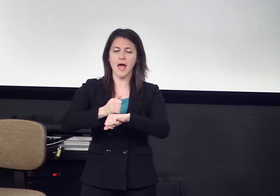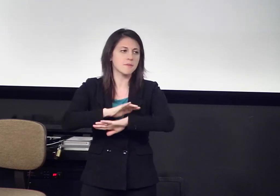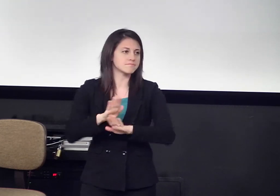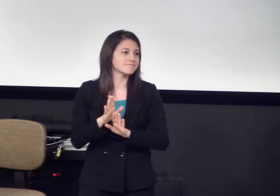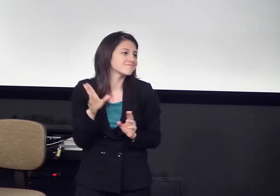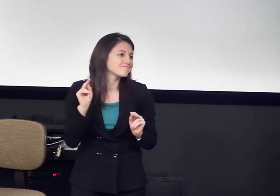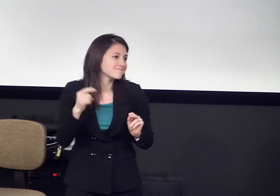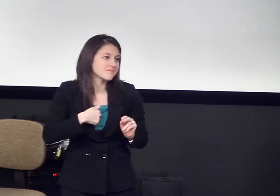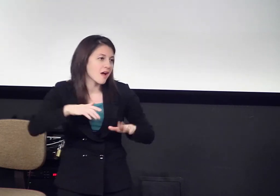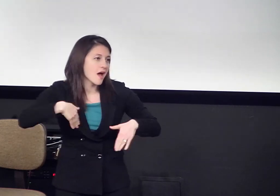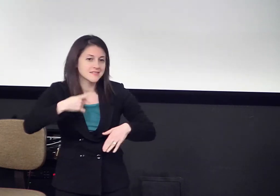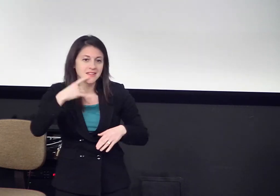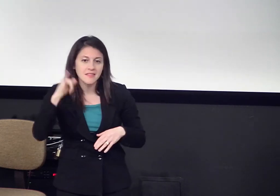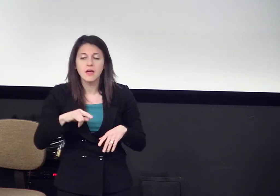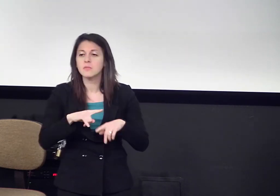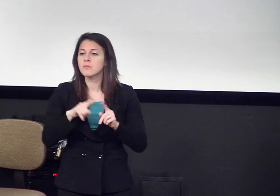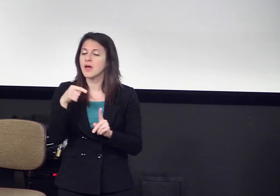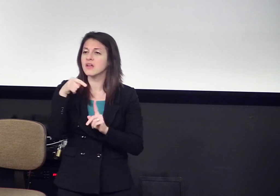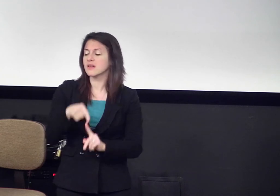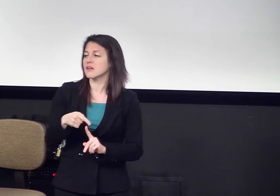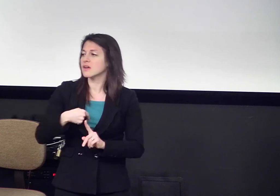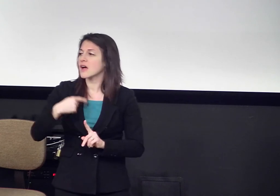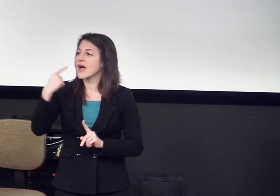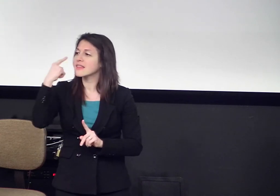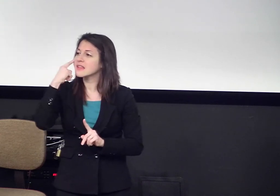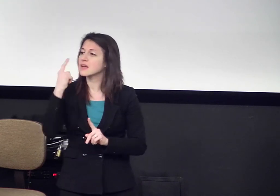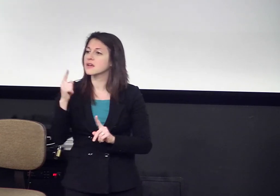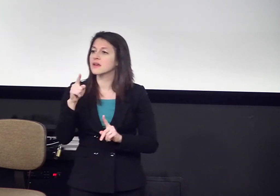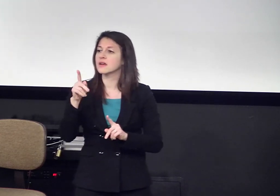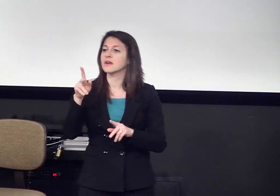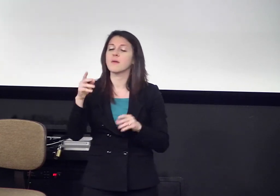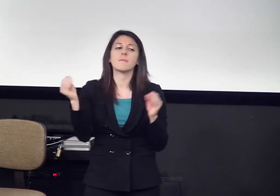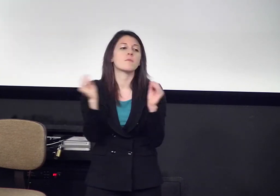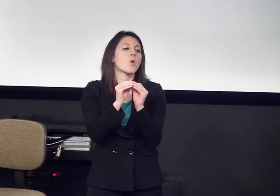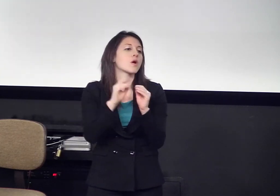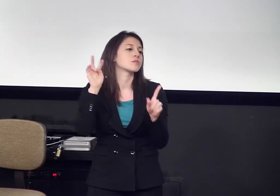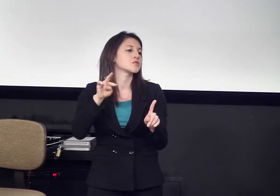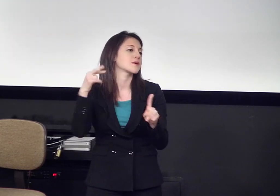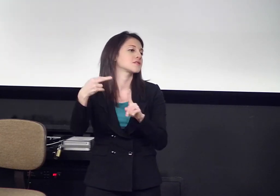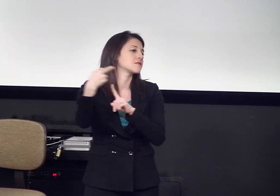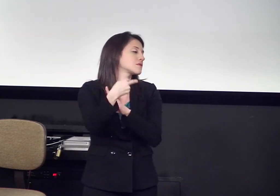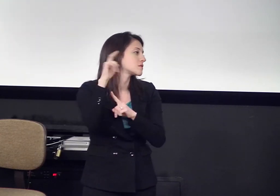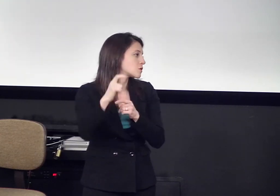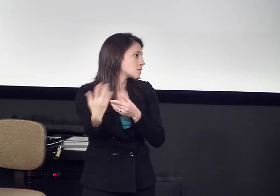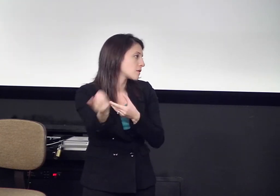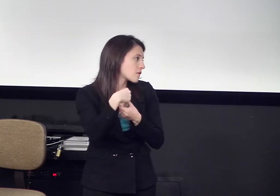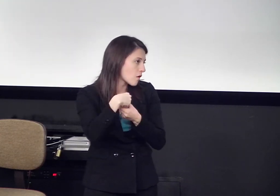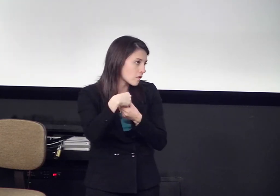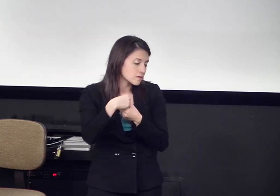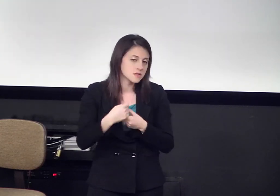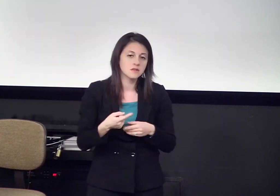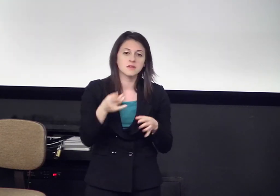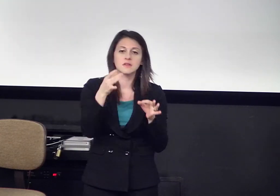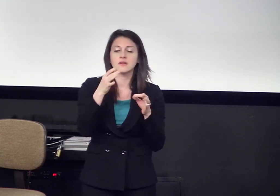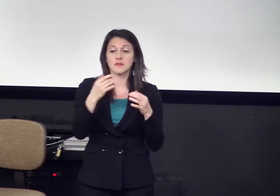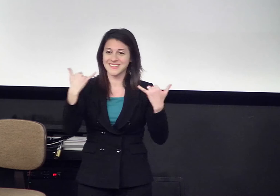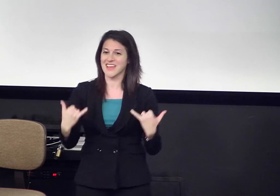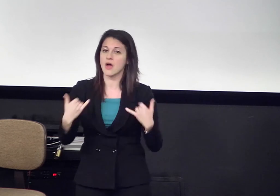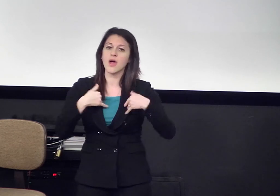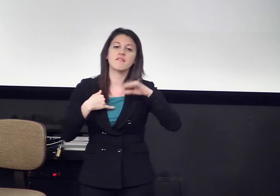endeavor. I'm not saying that anything needs to be set at this point in time, but there need to be more perspectives that are involved before anything